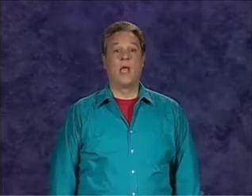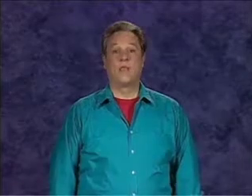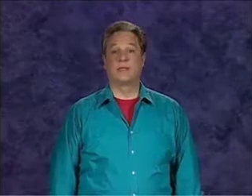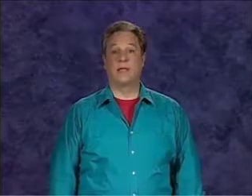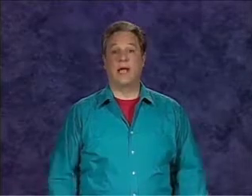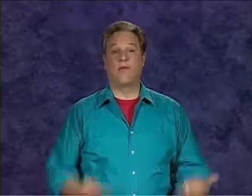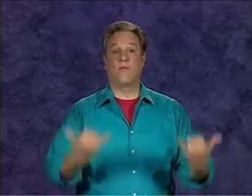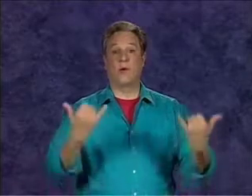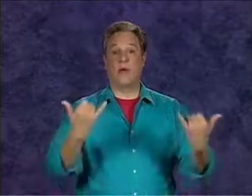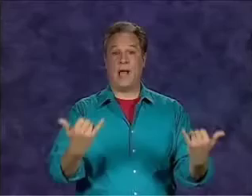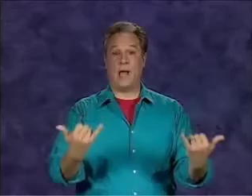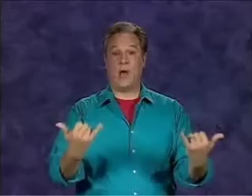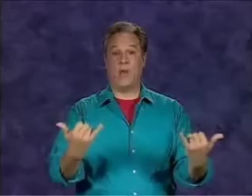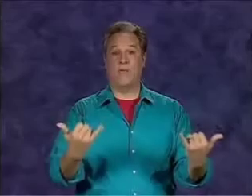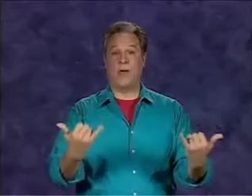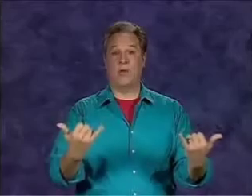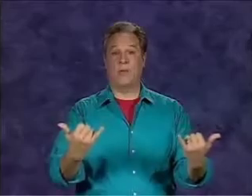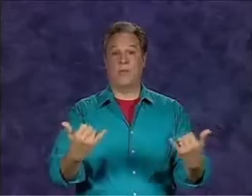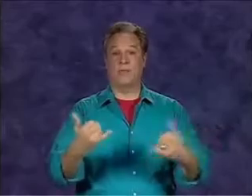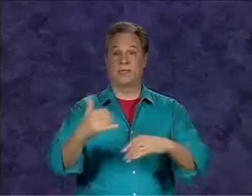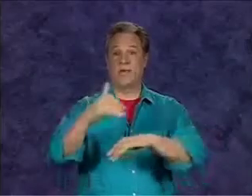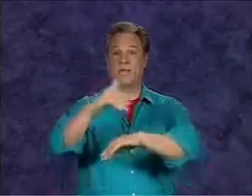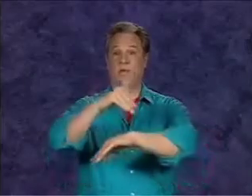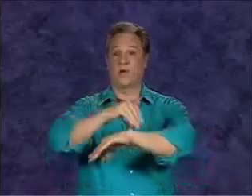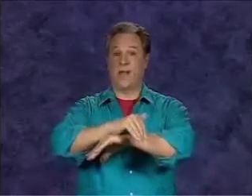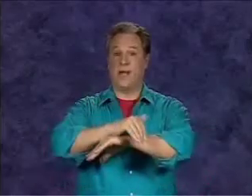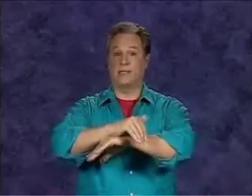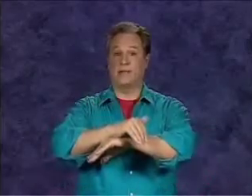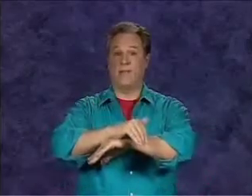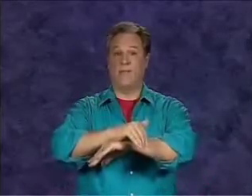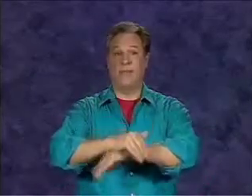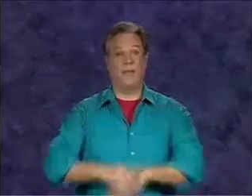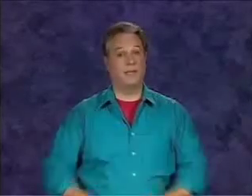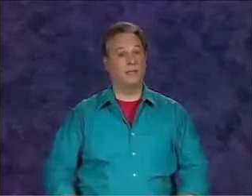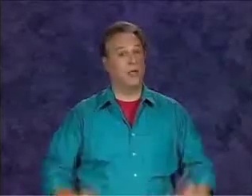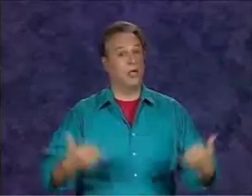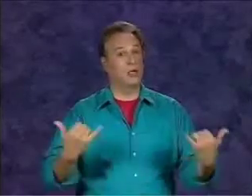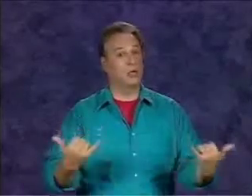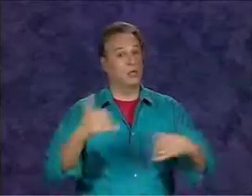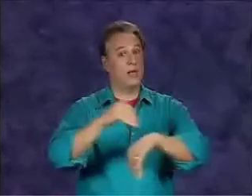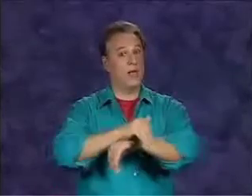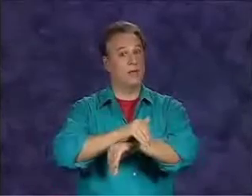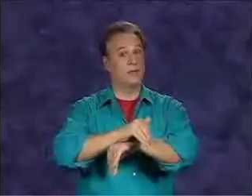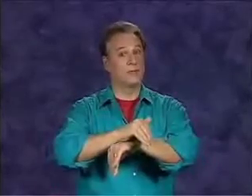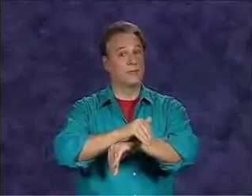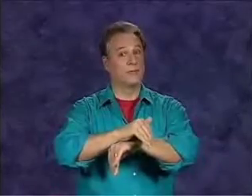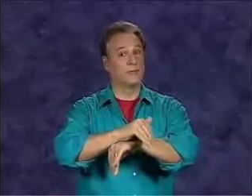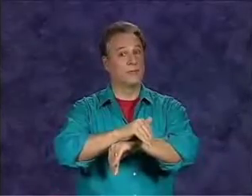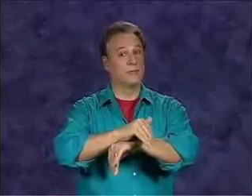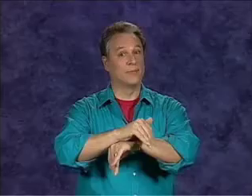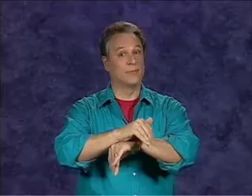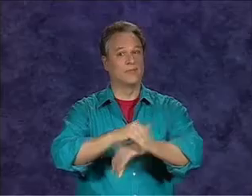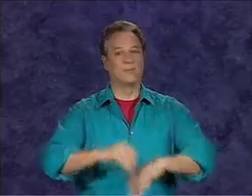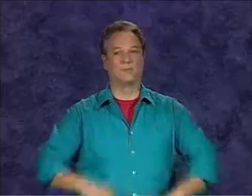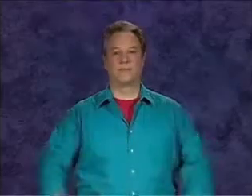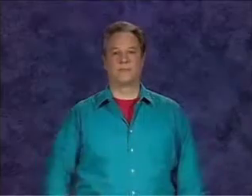The sign for now, followed by the sign for night, means tonight.